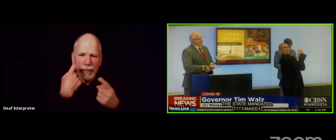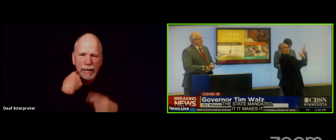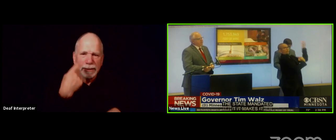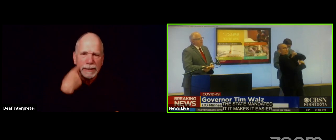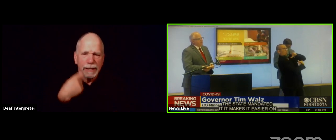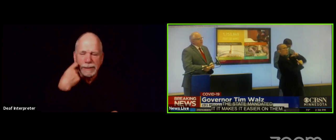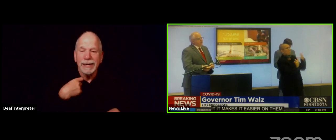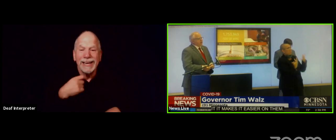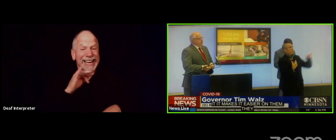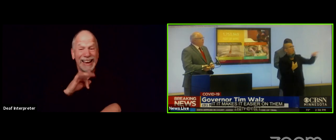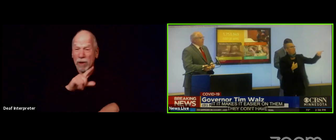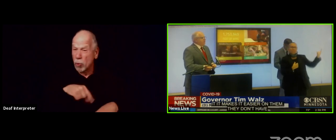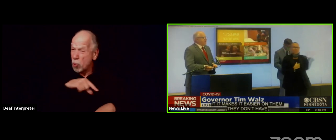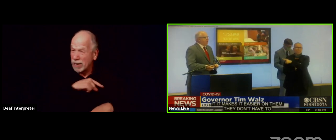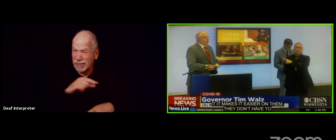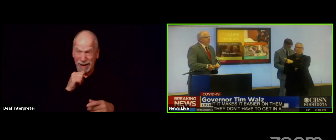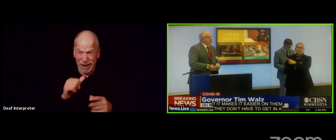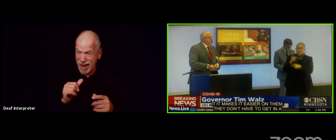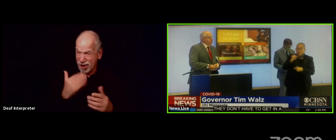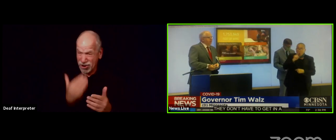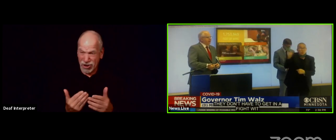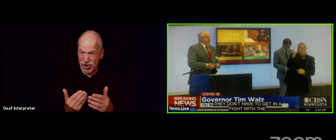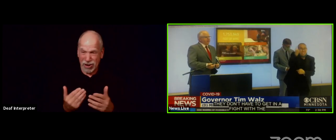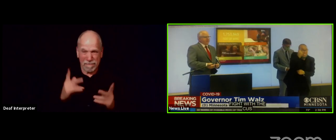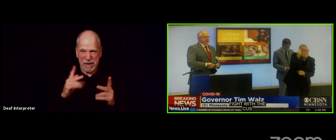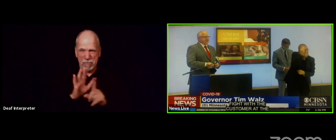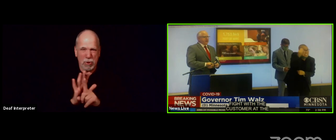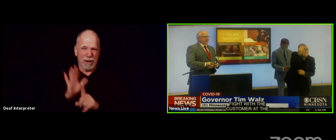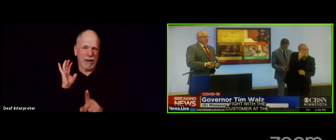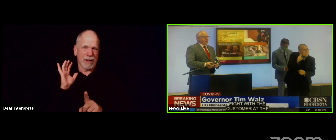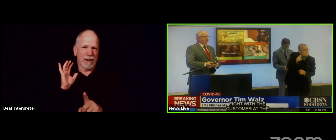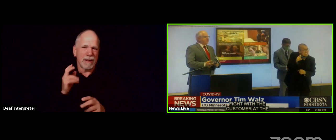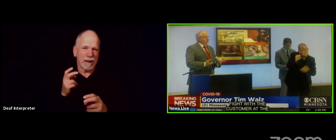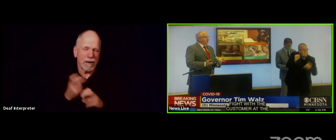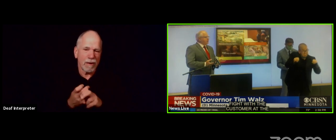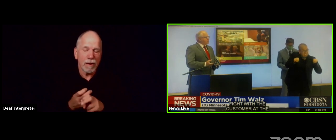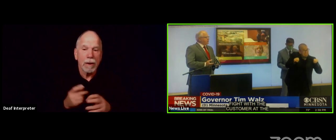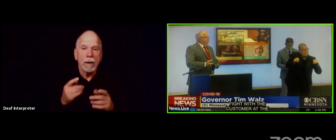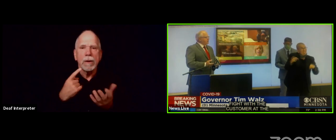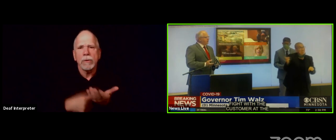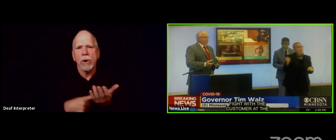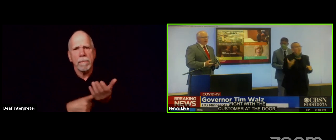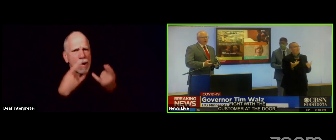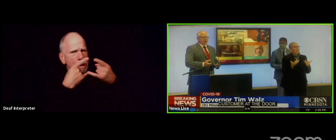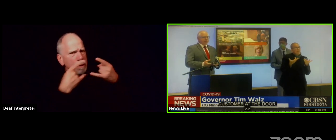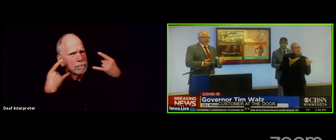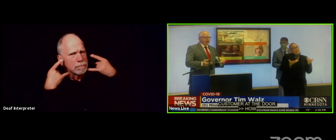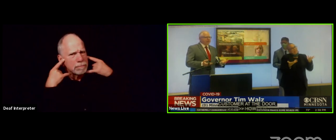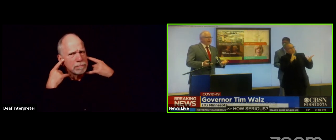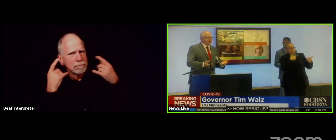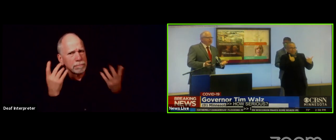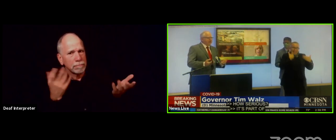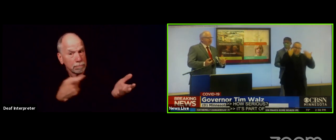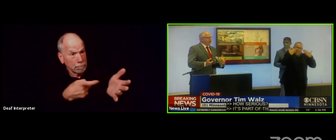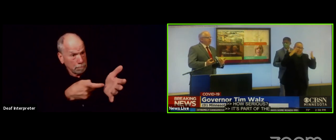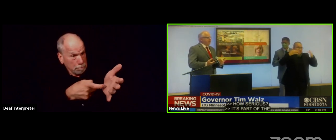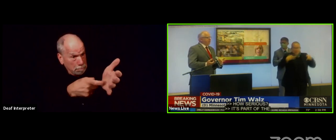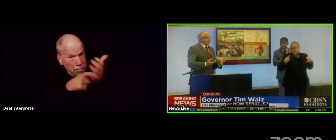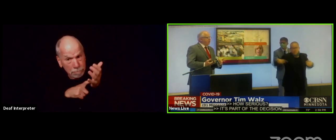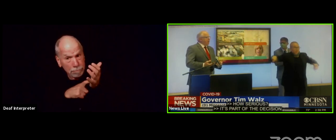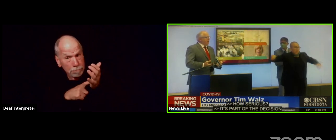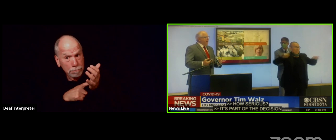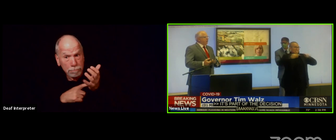considered? It's part of the decision making, and I think as all these, and our administration has been very clear about this. I oftentimes say everything's on